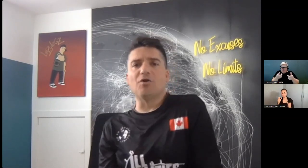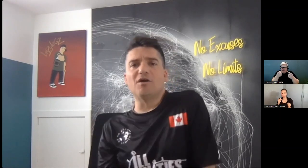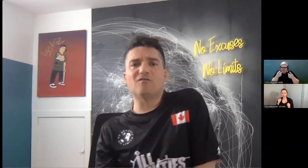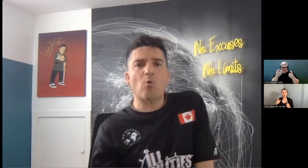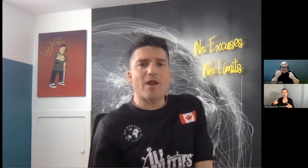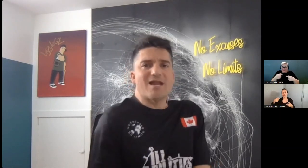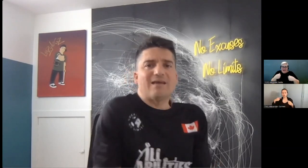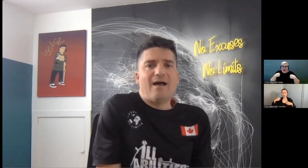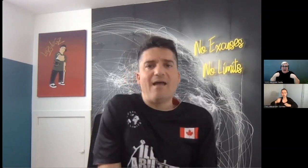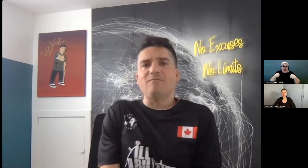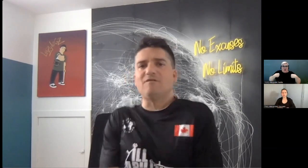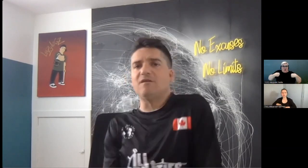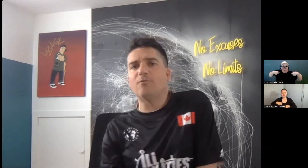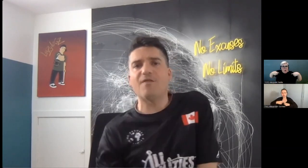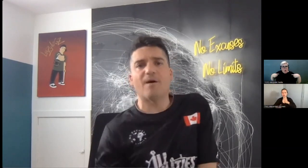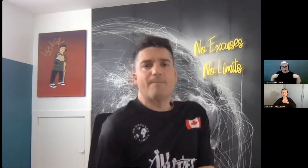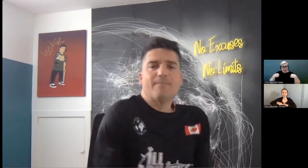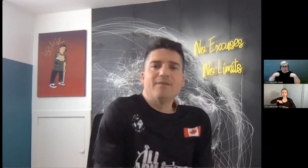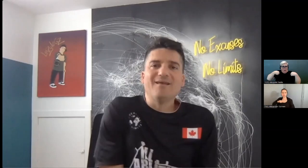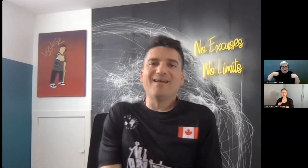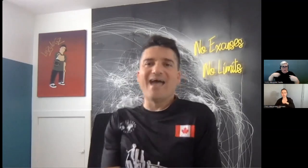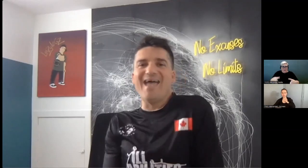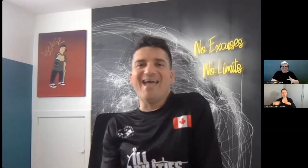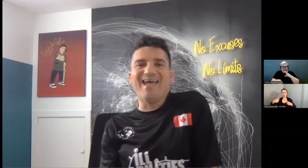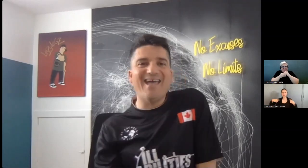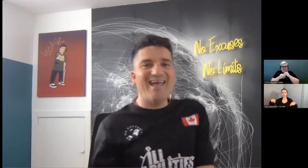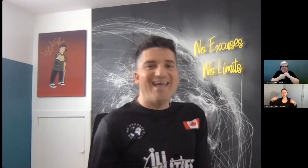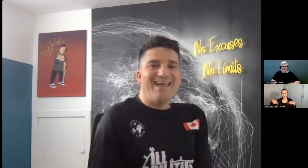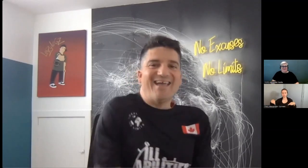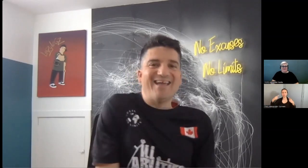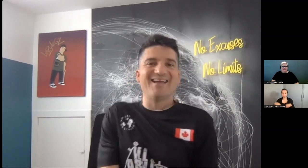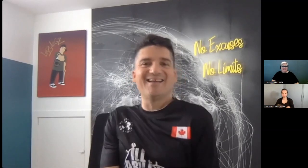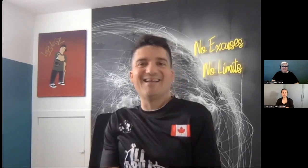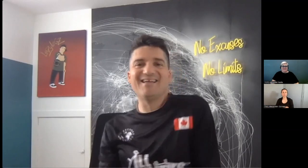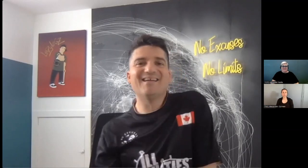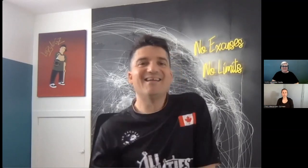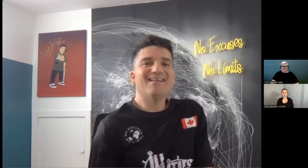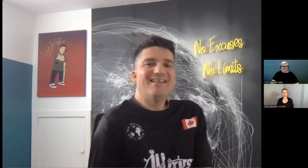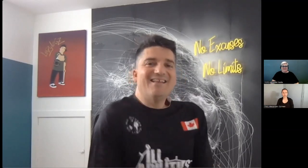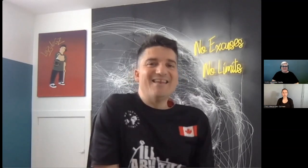our shoulders one at a time to the rhythm. Hey!